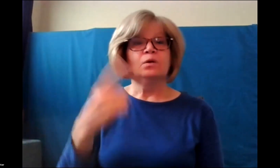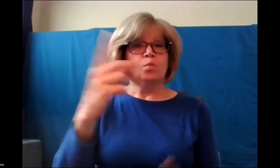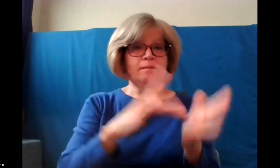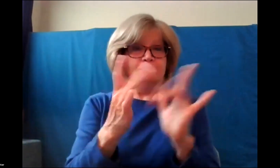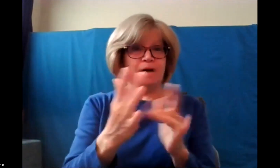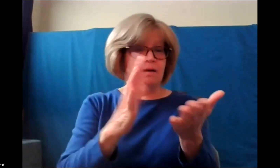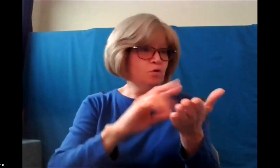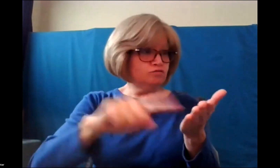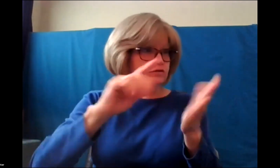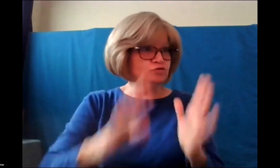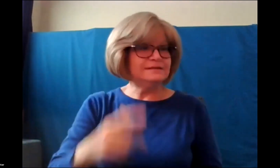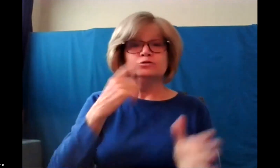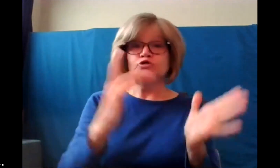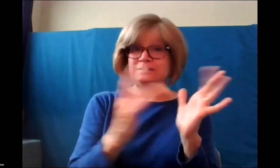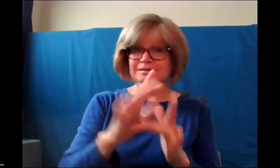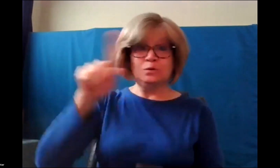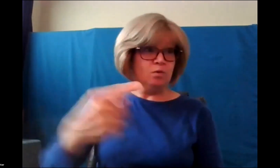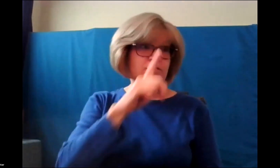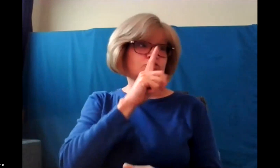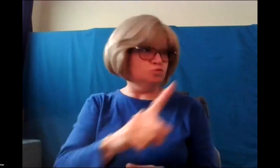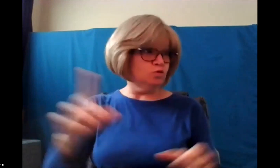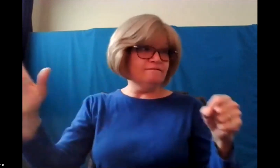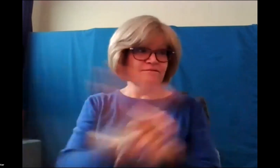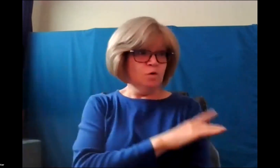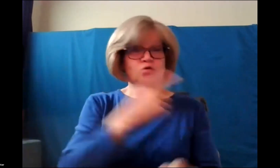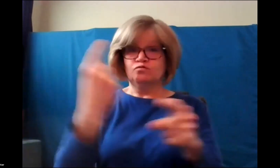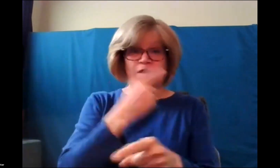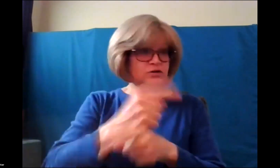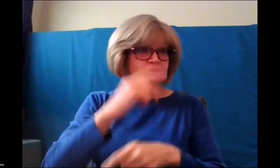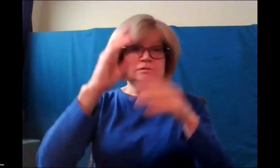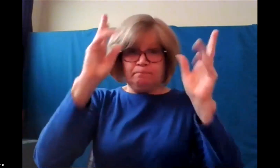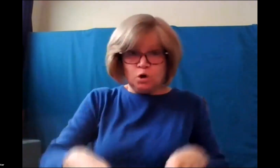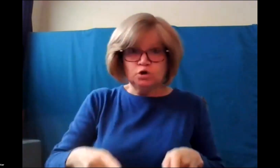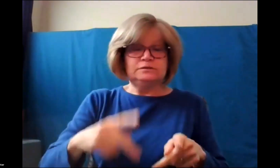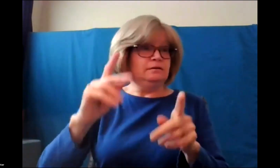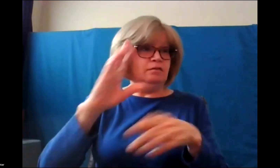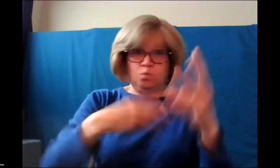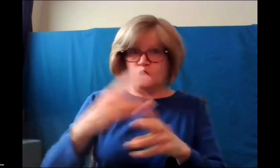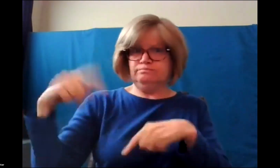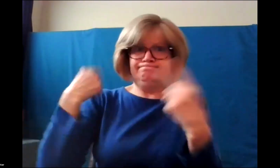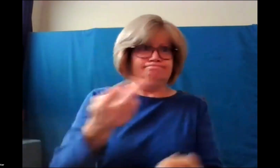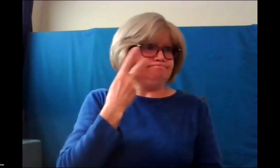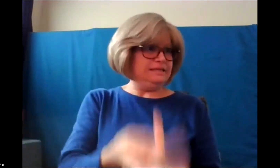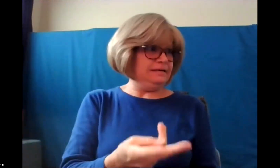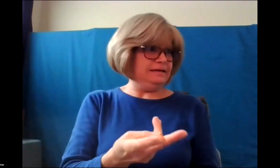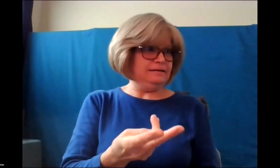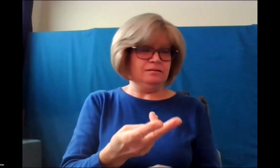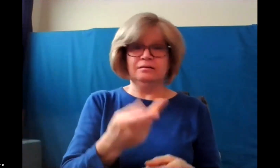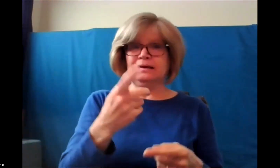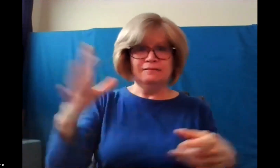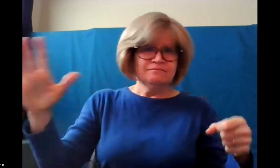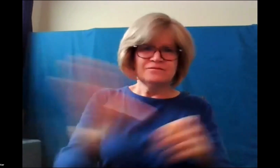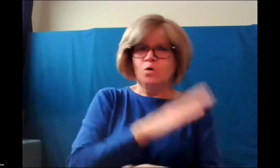and completely righteous person the world has seen, wholly obedient and acceptable in God's sight. In his inward thoughts and